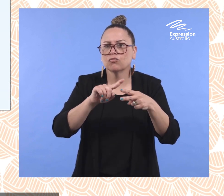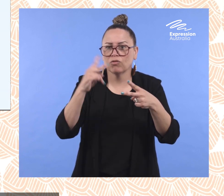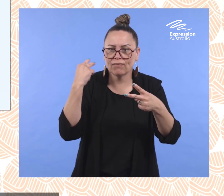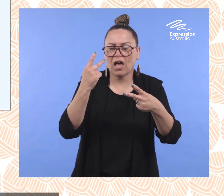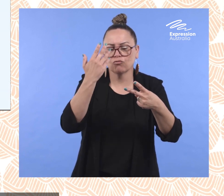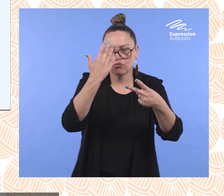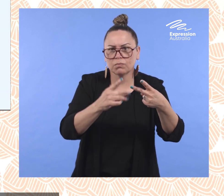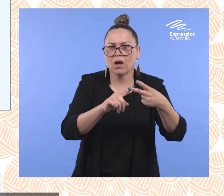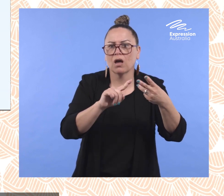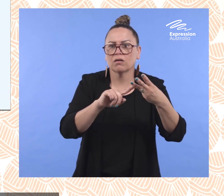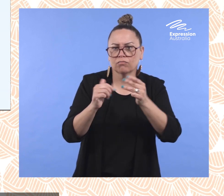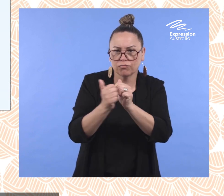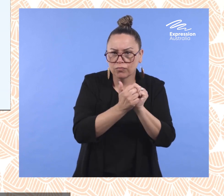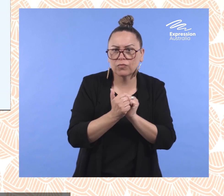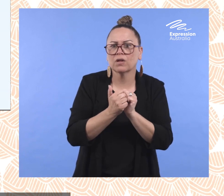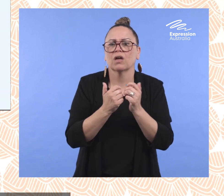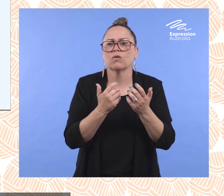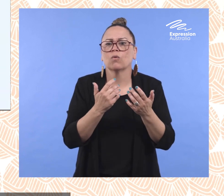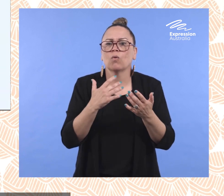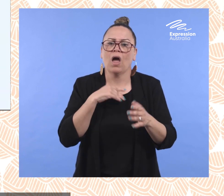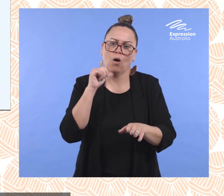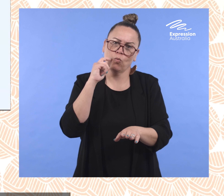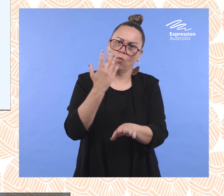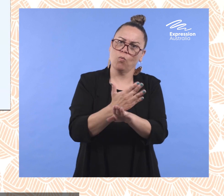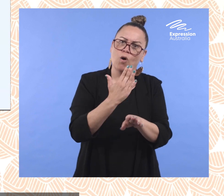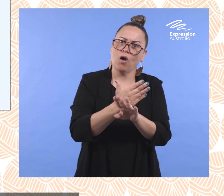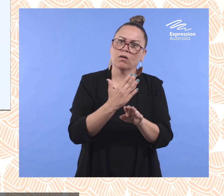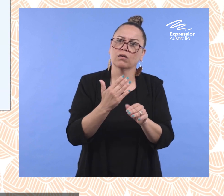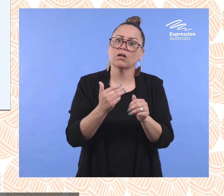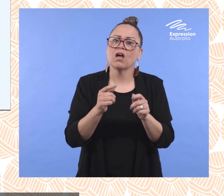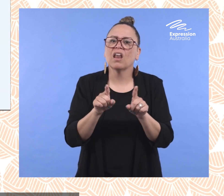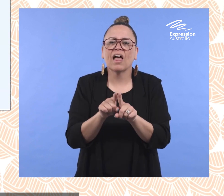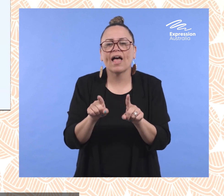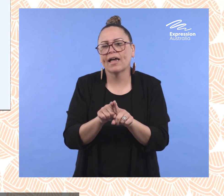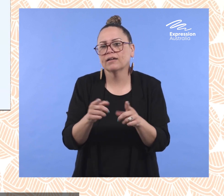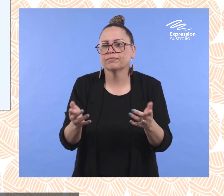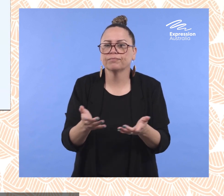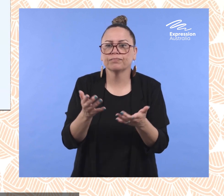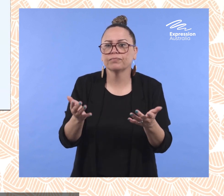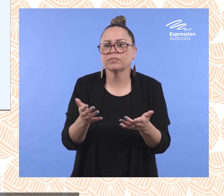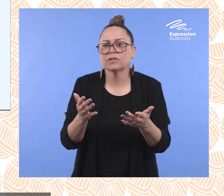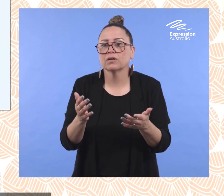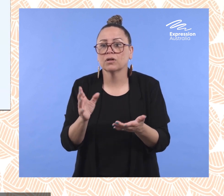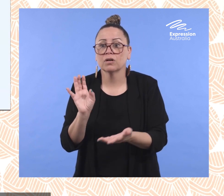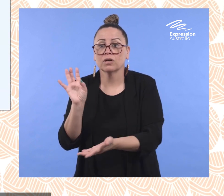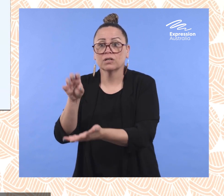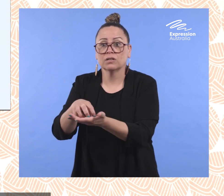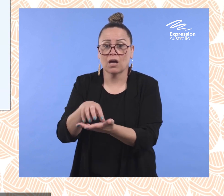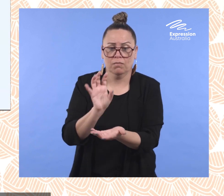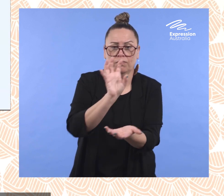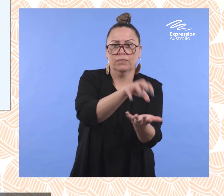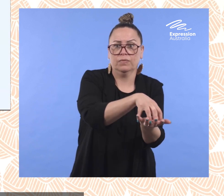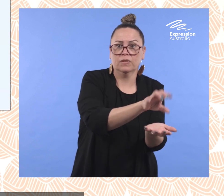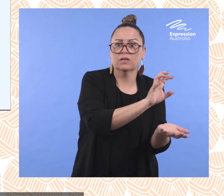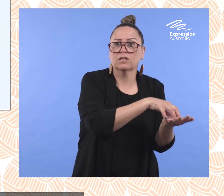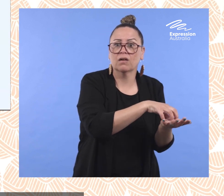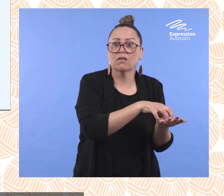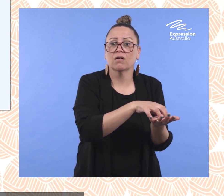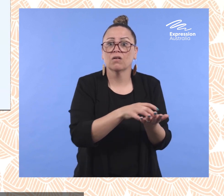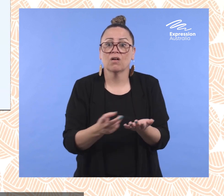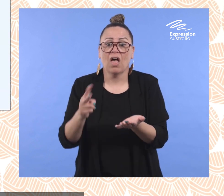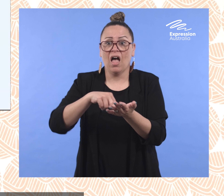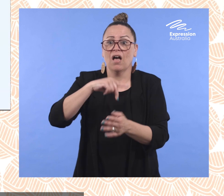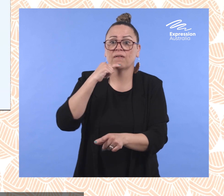So I heard you say that the voice is going to be just another chamber of Parliament. Did I get that right? I've got